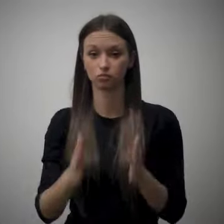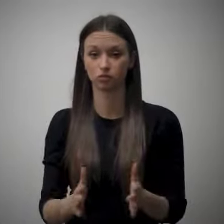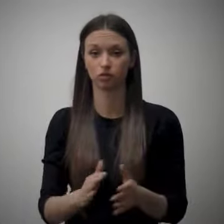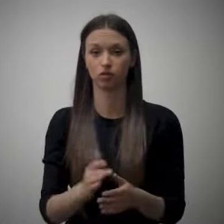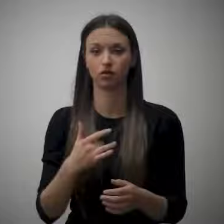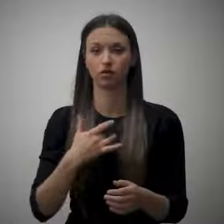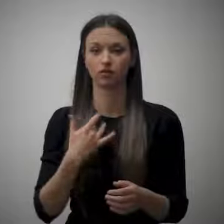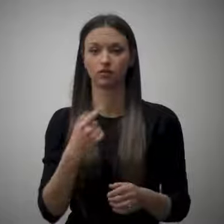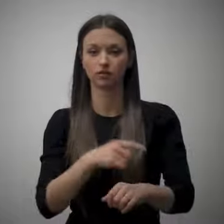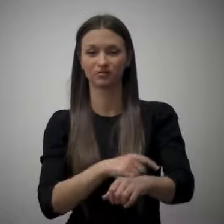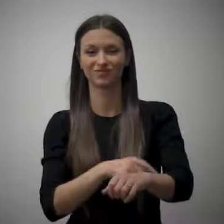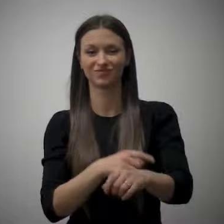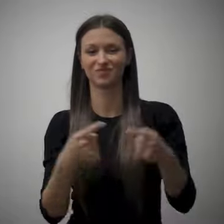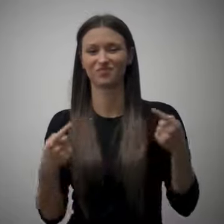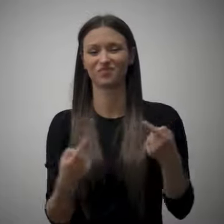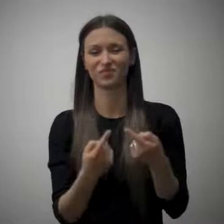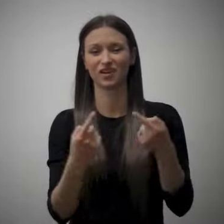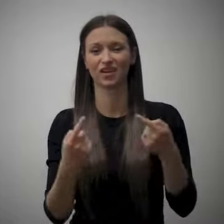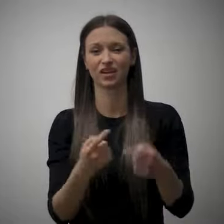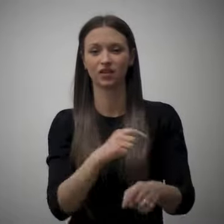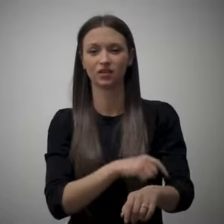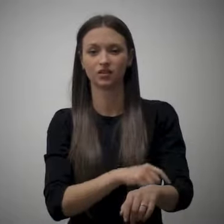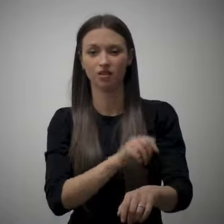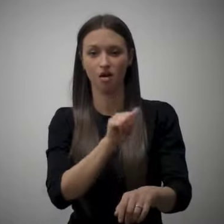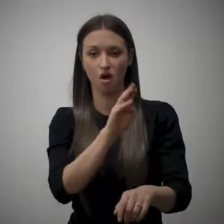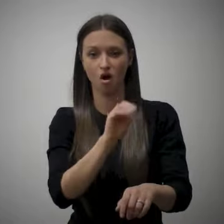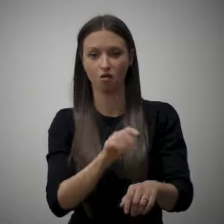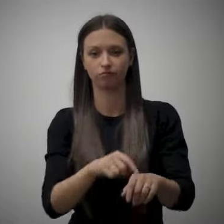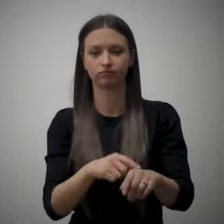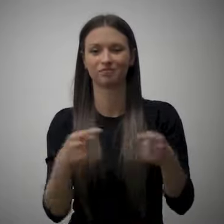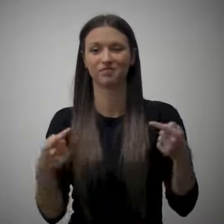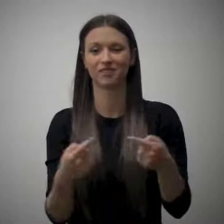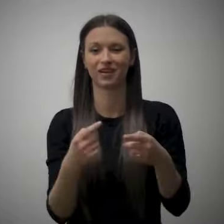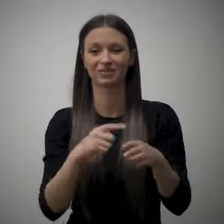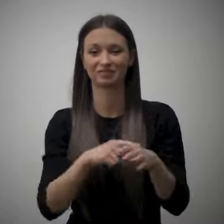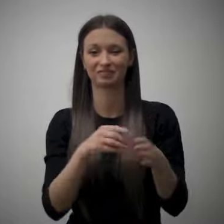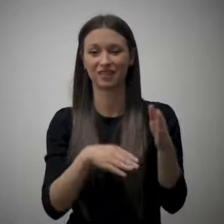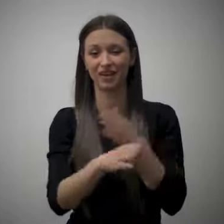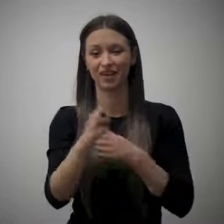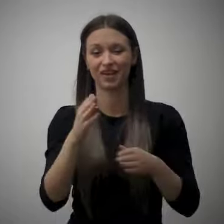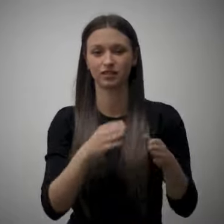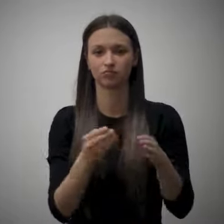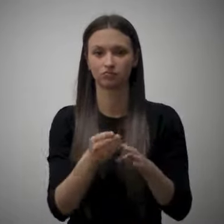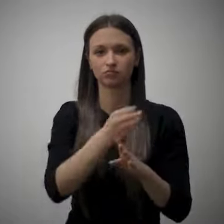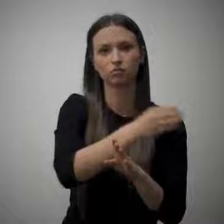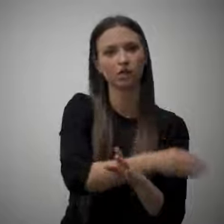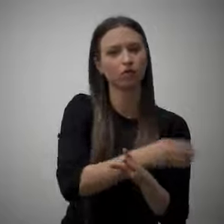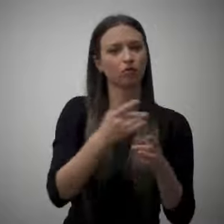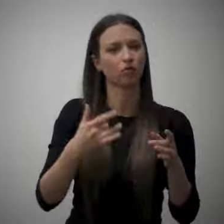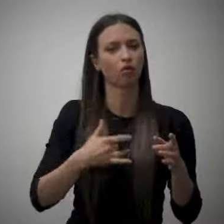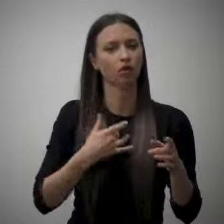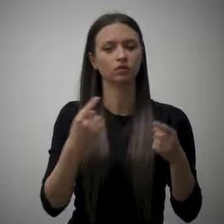Often, an interpreter will feel the symptoms in their arms or hands before their